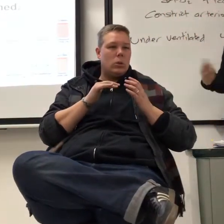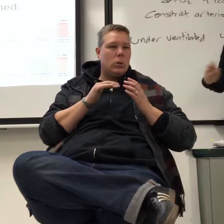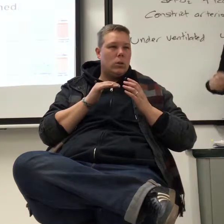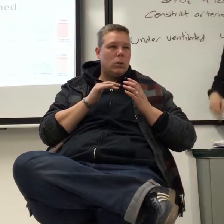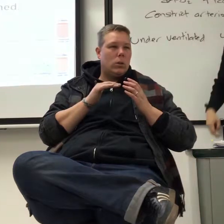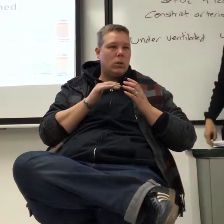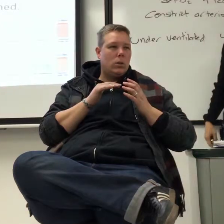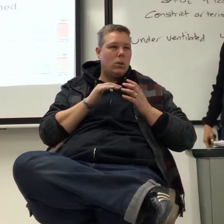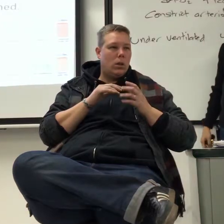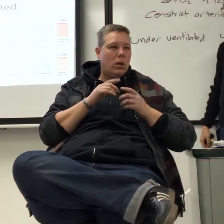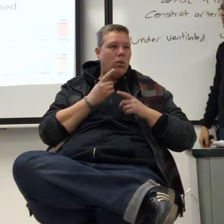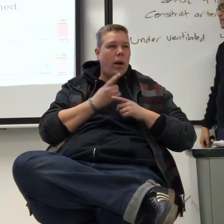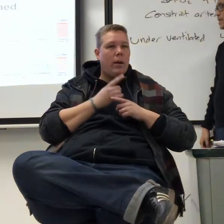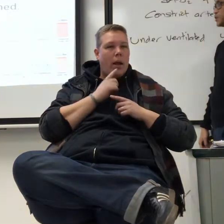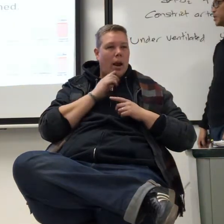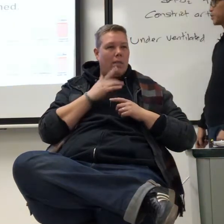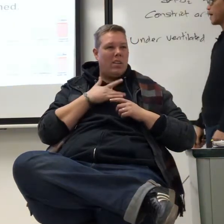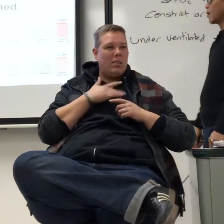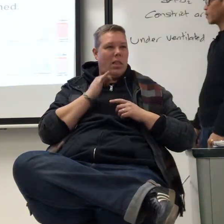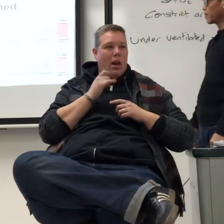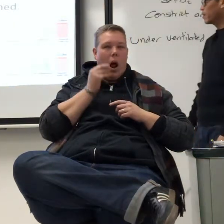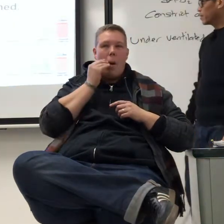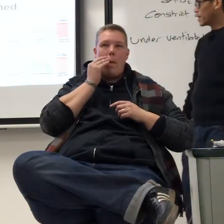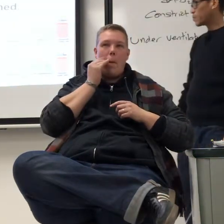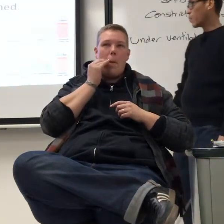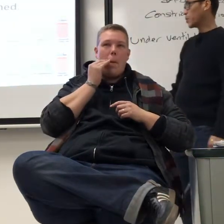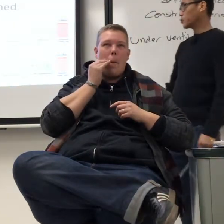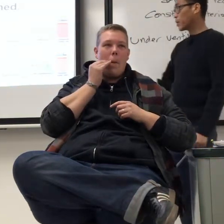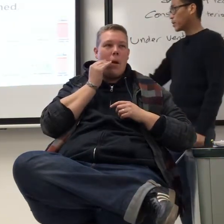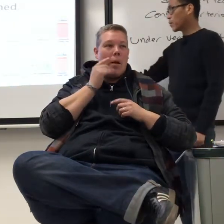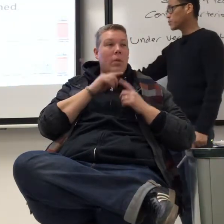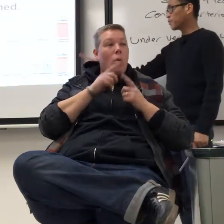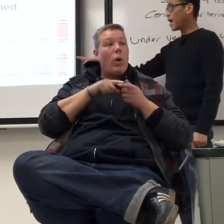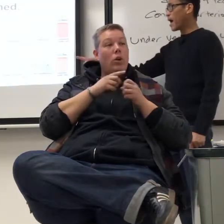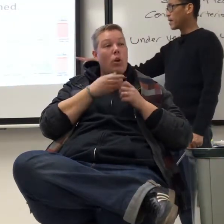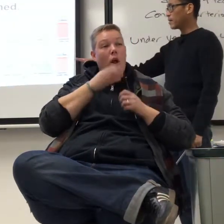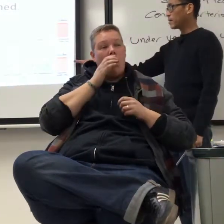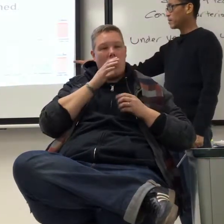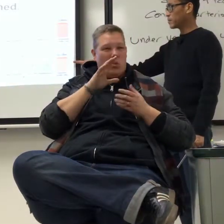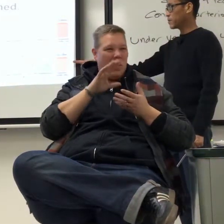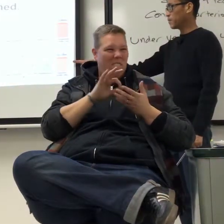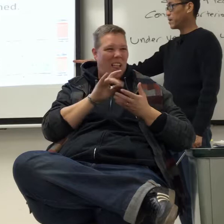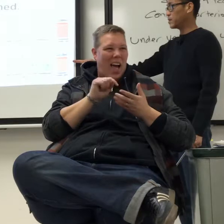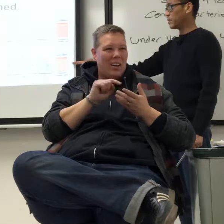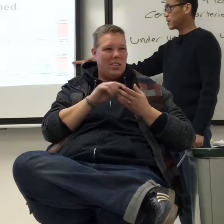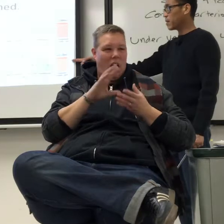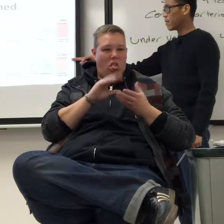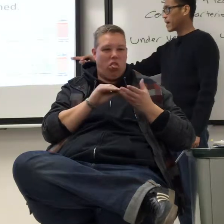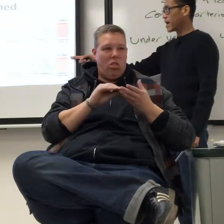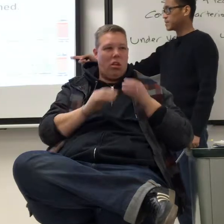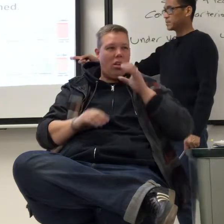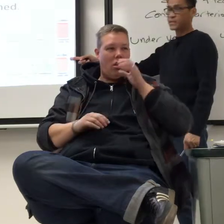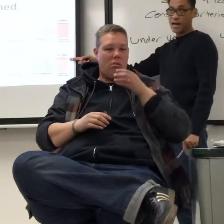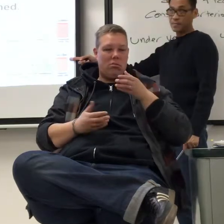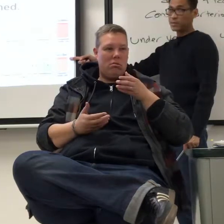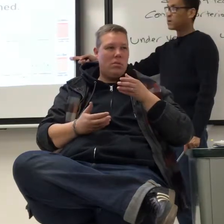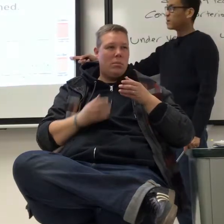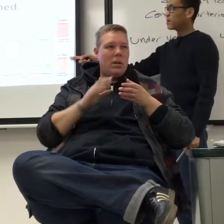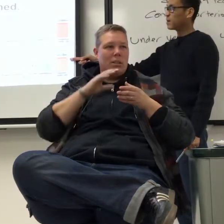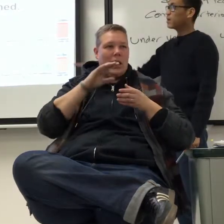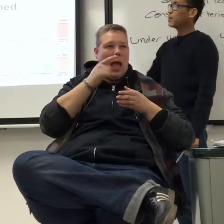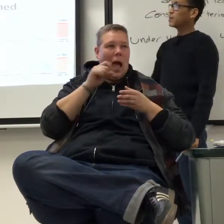fizzing. It gives it that sensation in your mouth. And that's why when your drink goes flat, there's no fizz because all the gas has